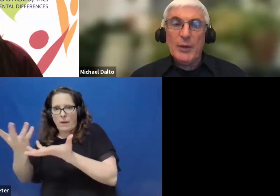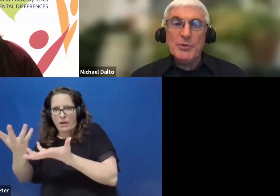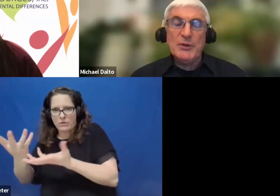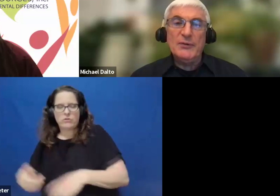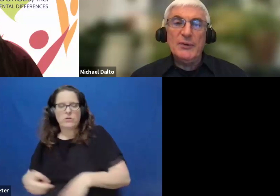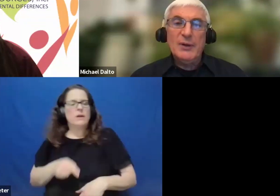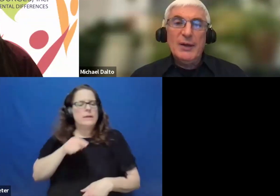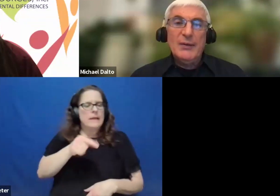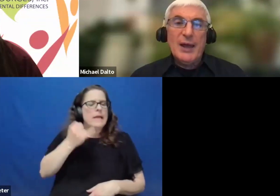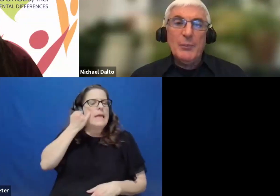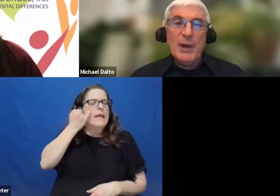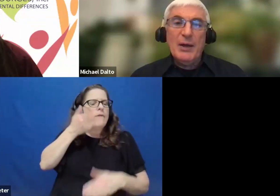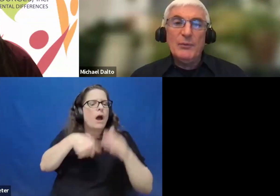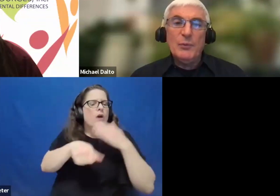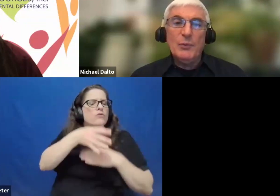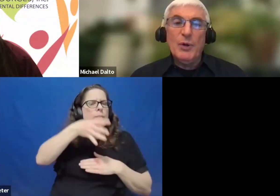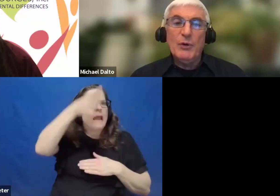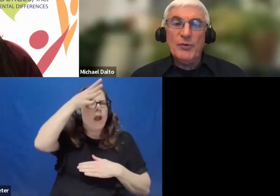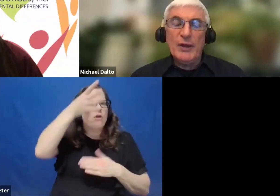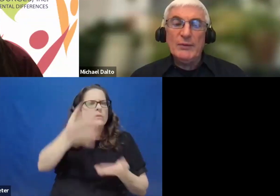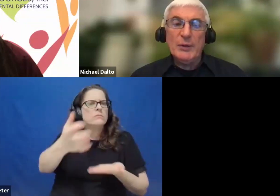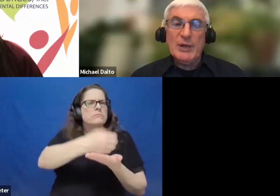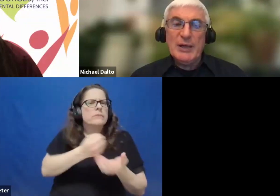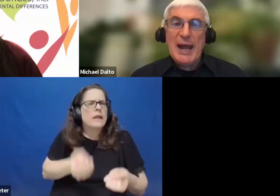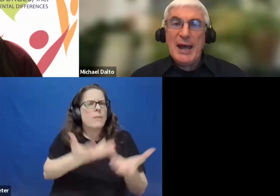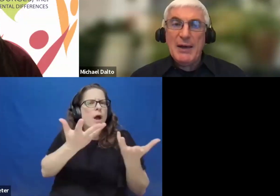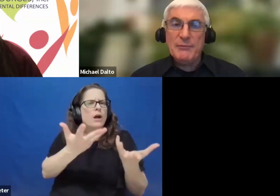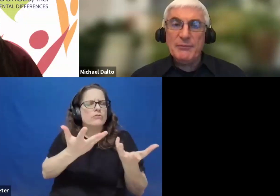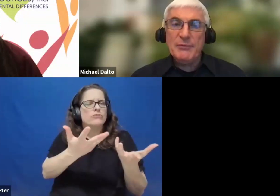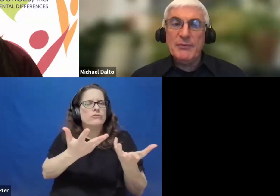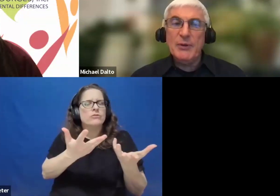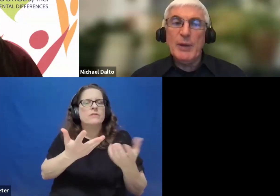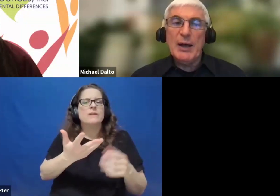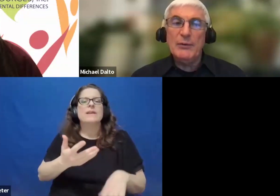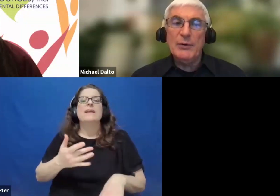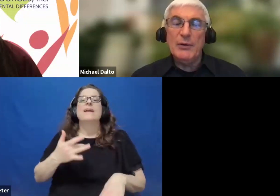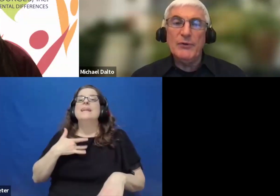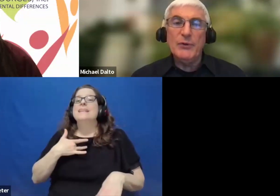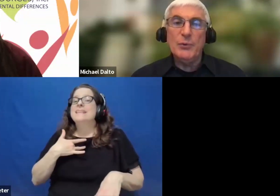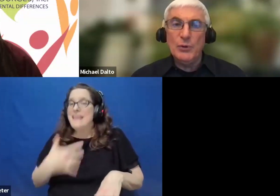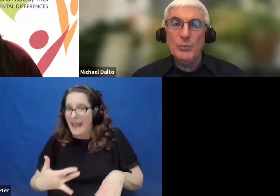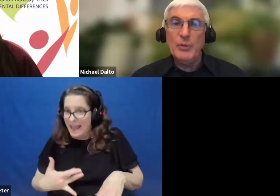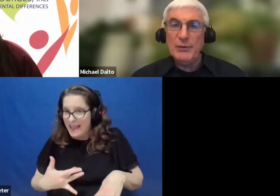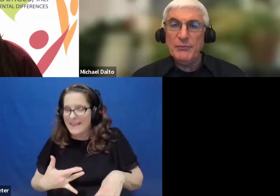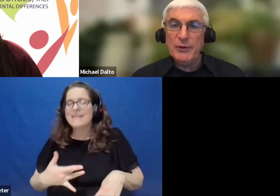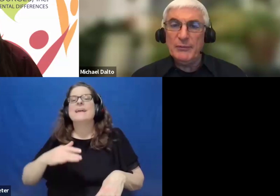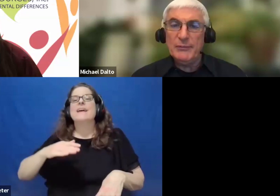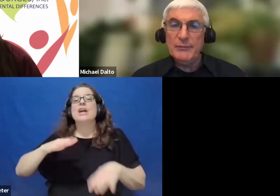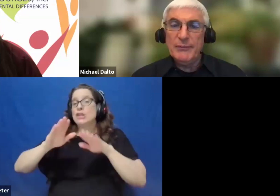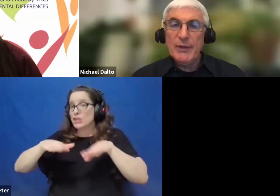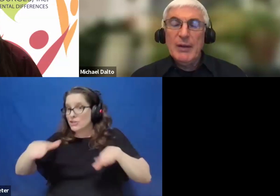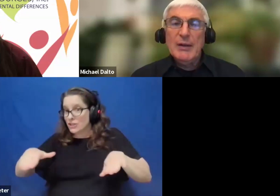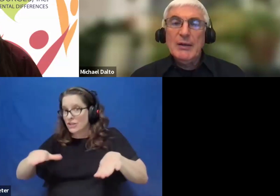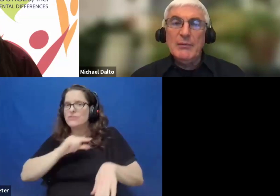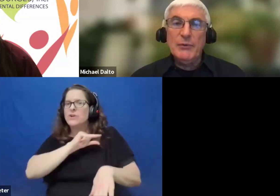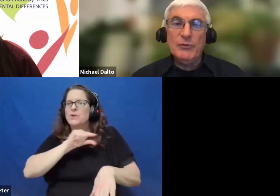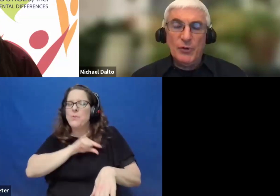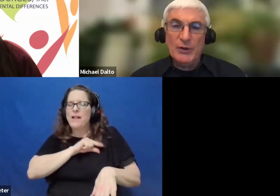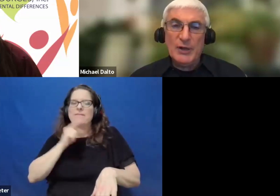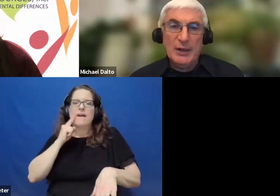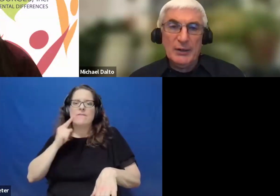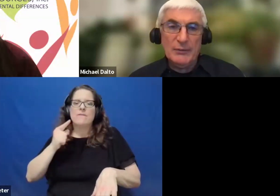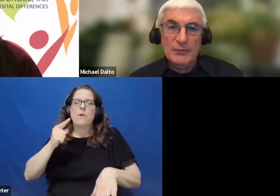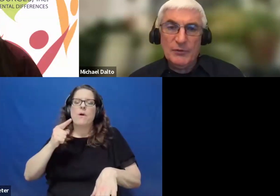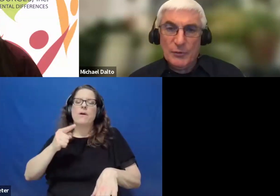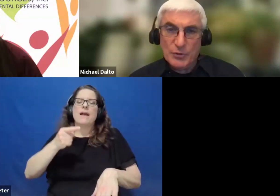are exceptions, that amount will most likely be half the amount of your benefit. If you